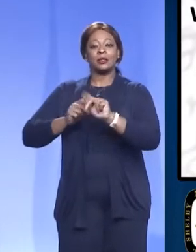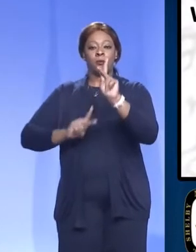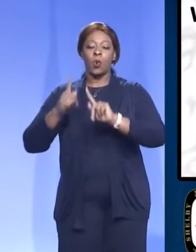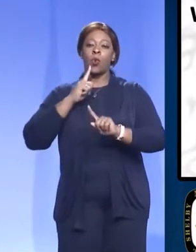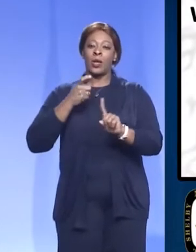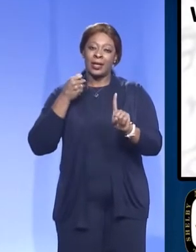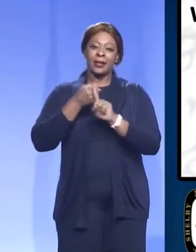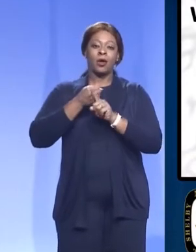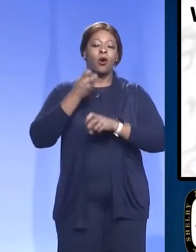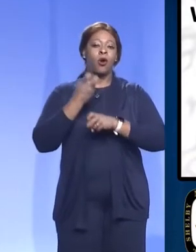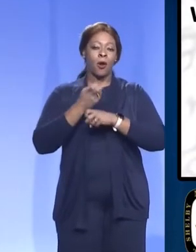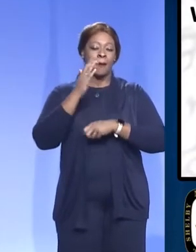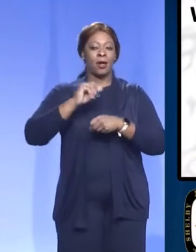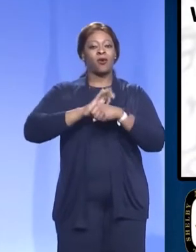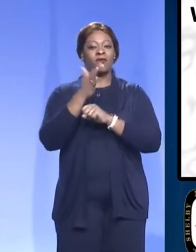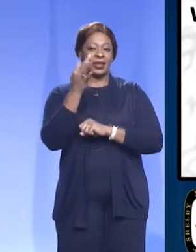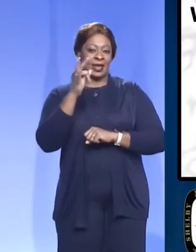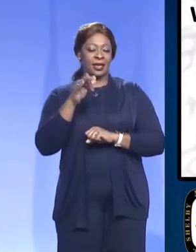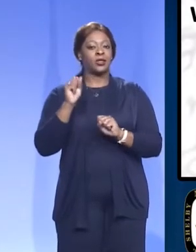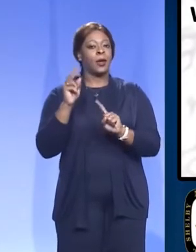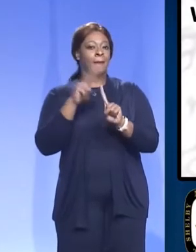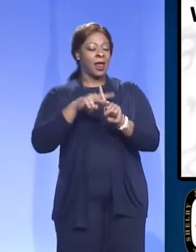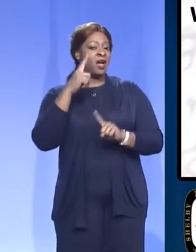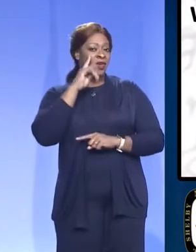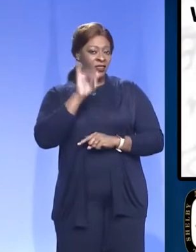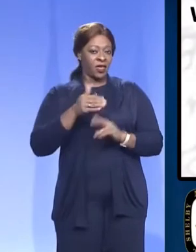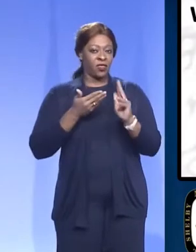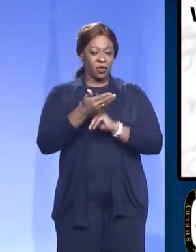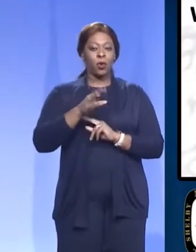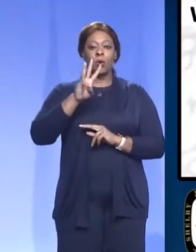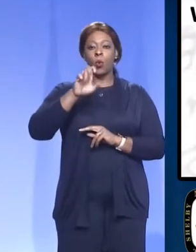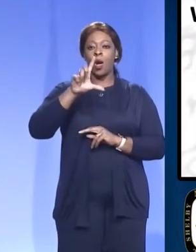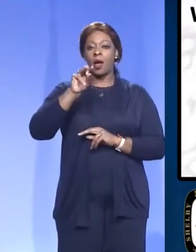affected due to COVID-19. You should apply for that through